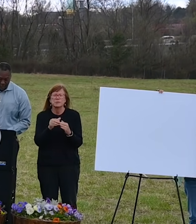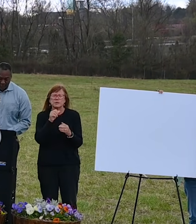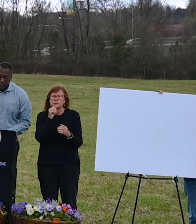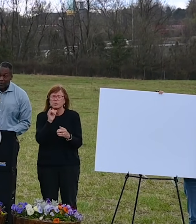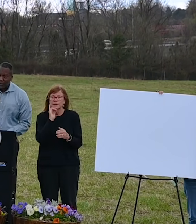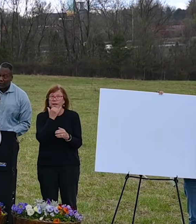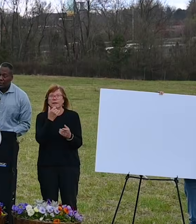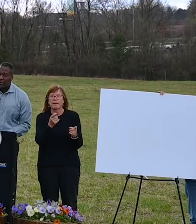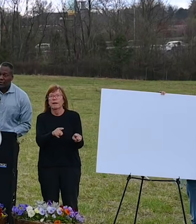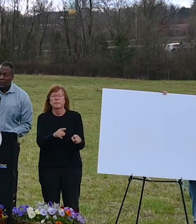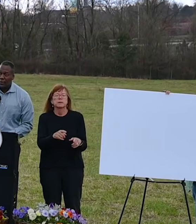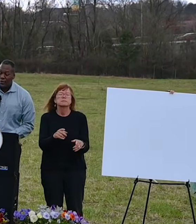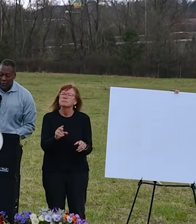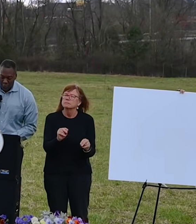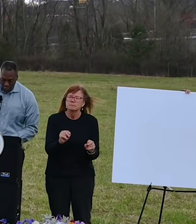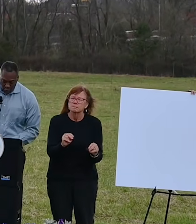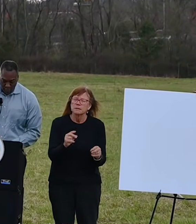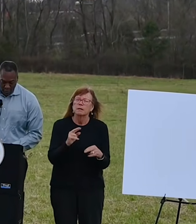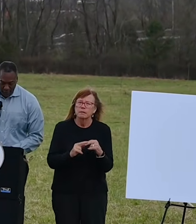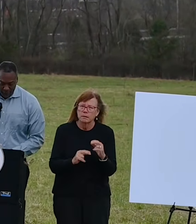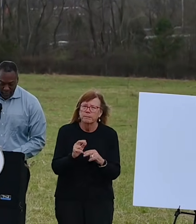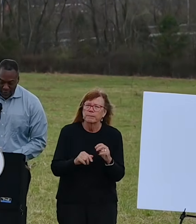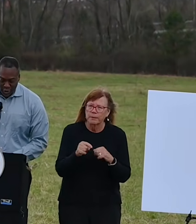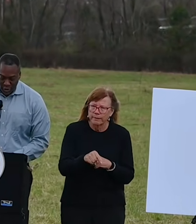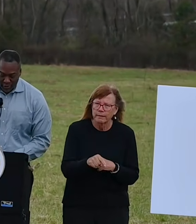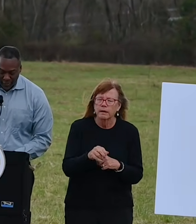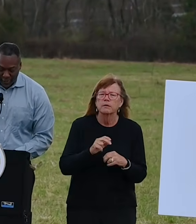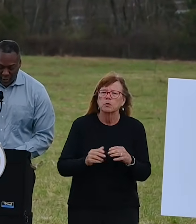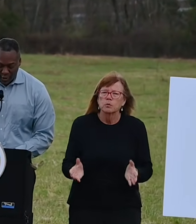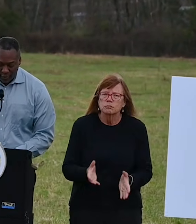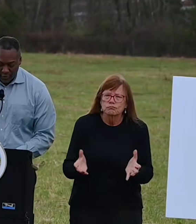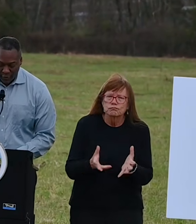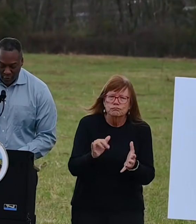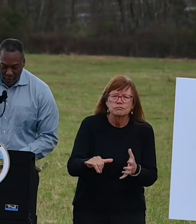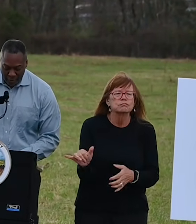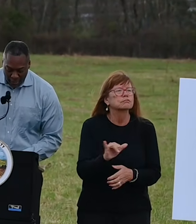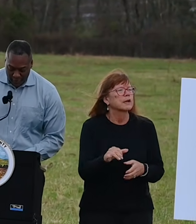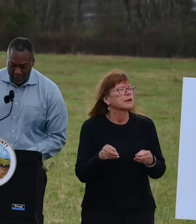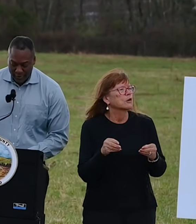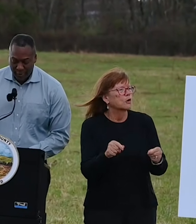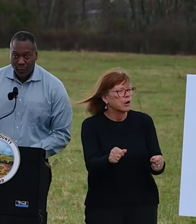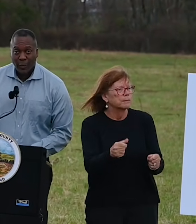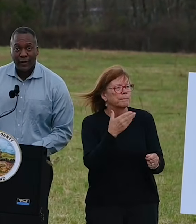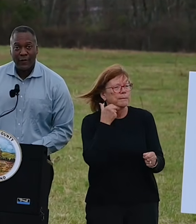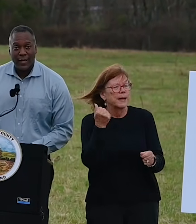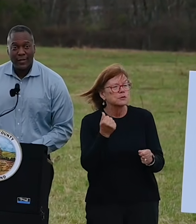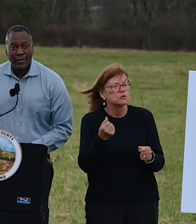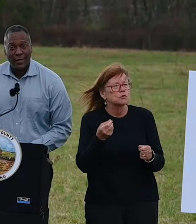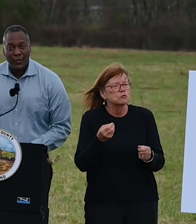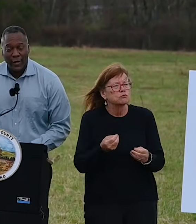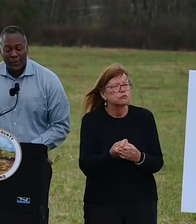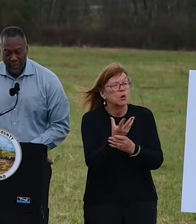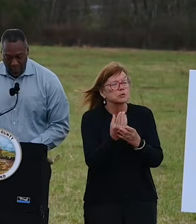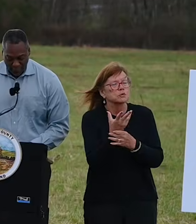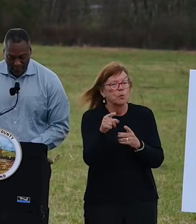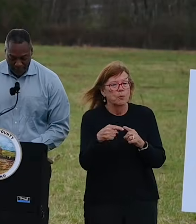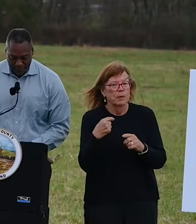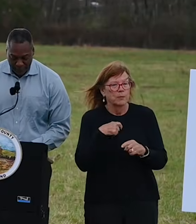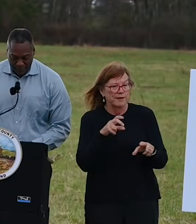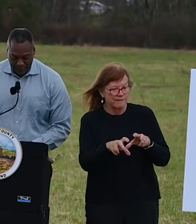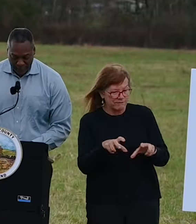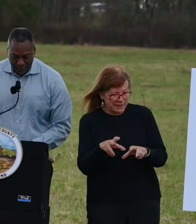accident. They are built, they are nurtured, and just like a garden, they grow best when we invest in them